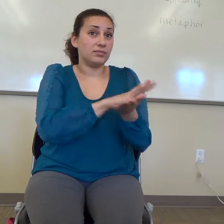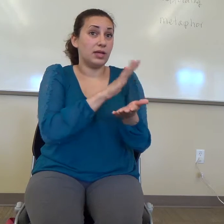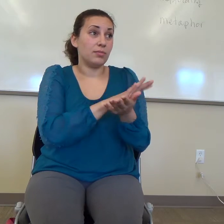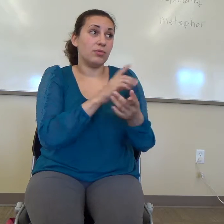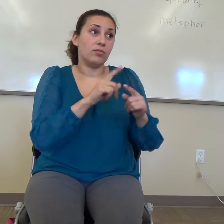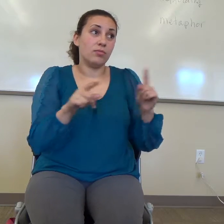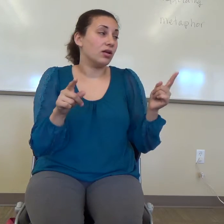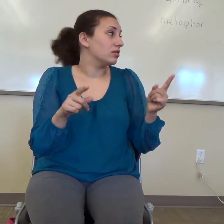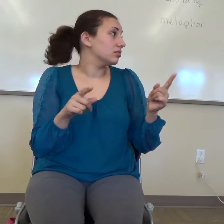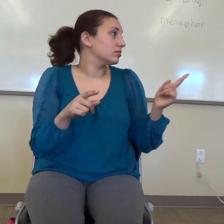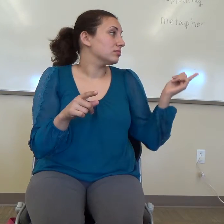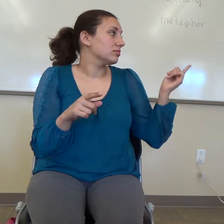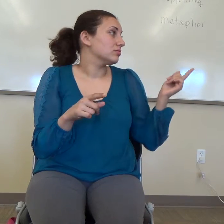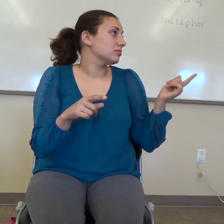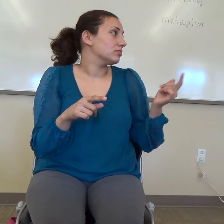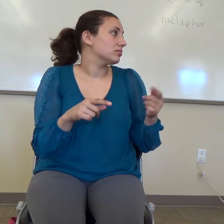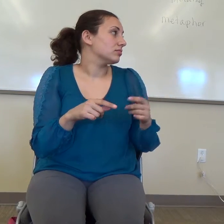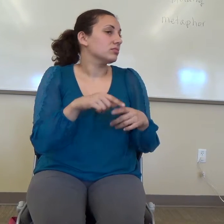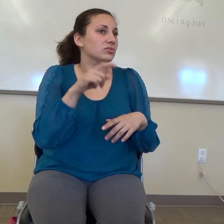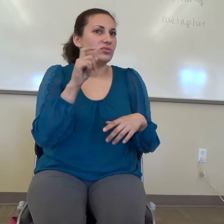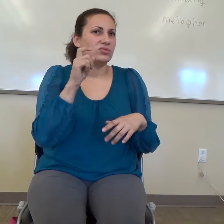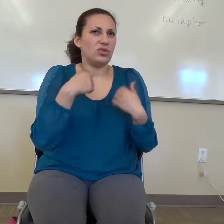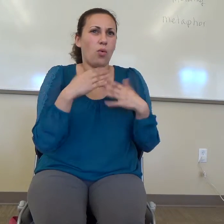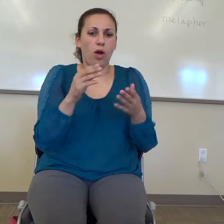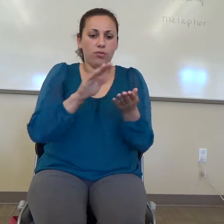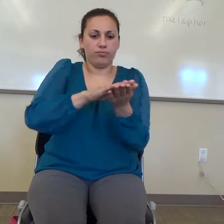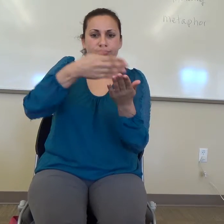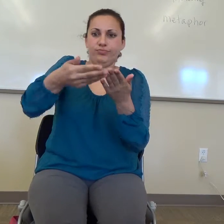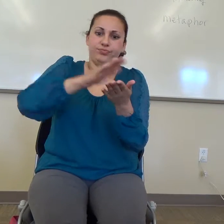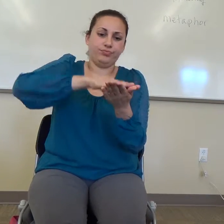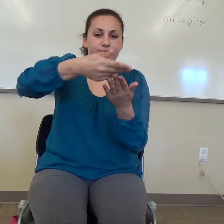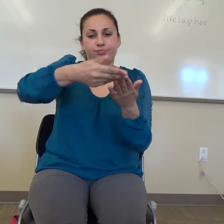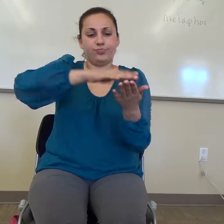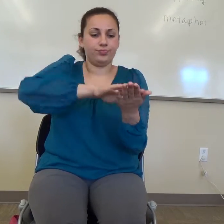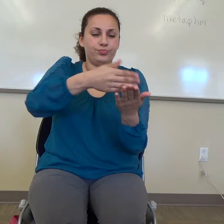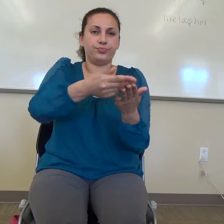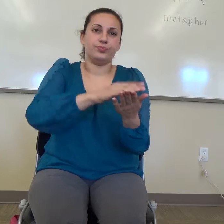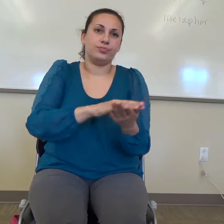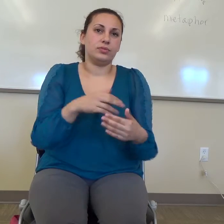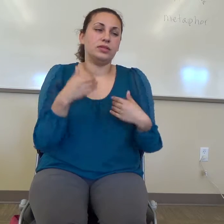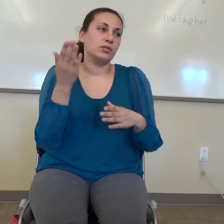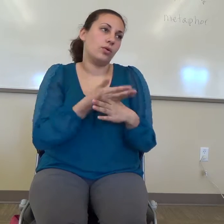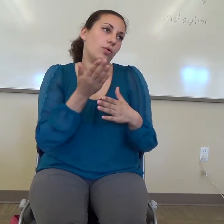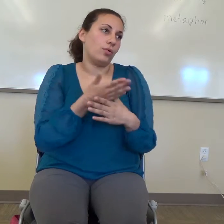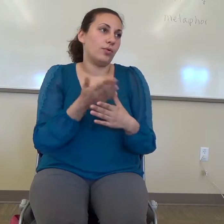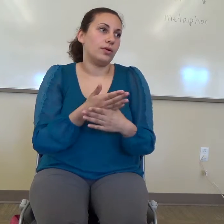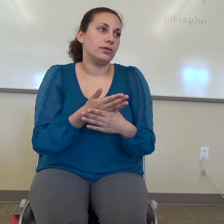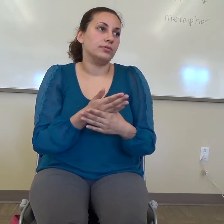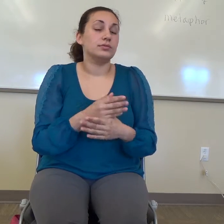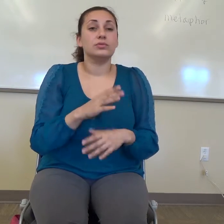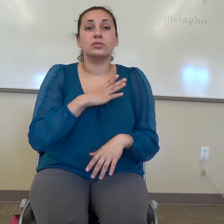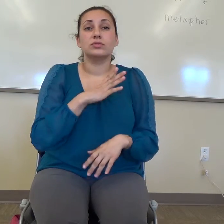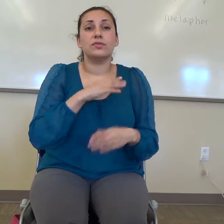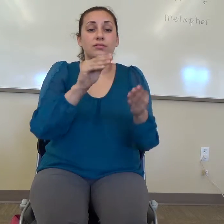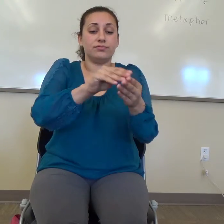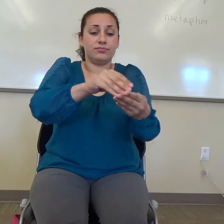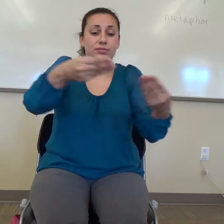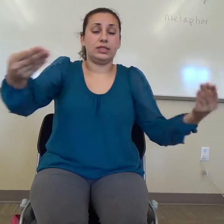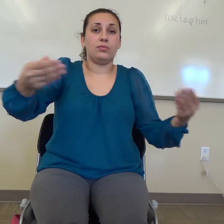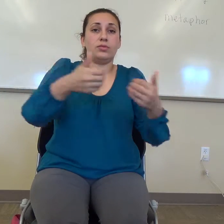but that's why. So otherwise you would be doing this all day. So yeah, so tear these apart so you can look at them side by